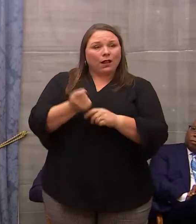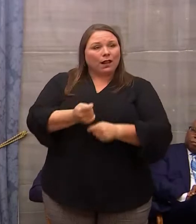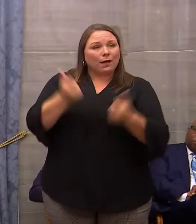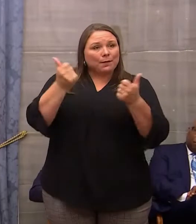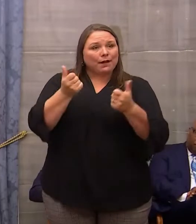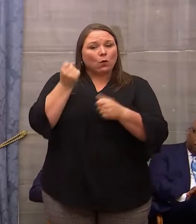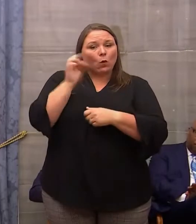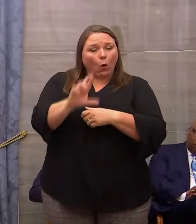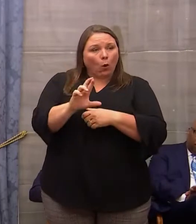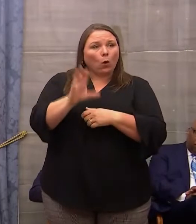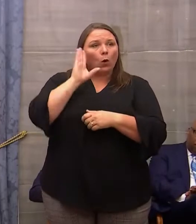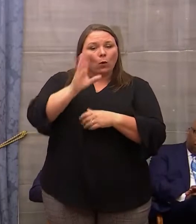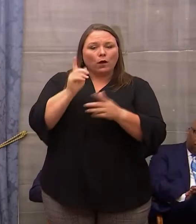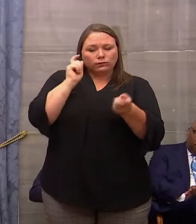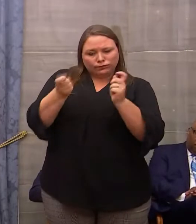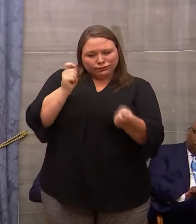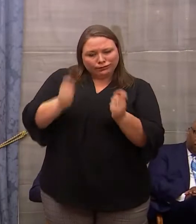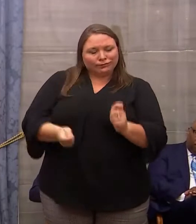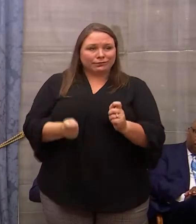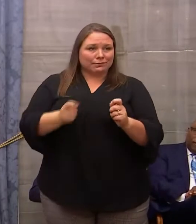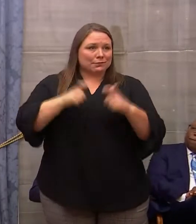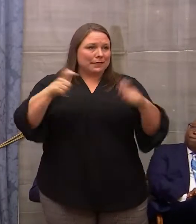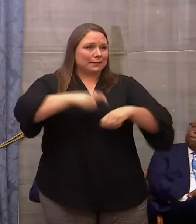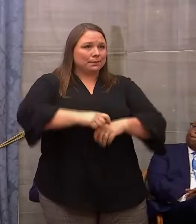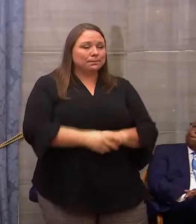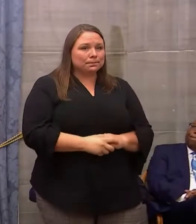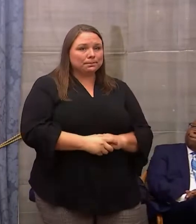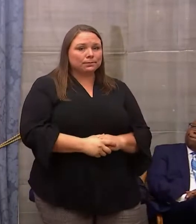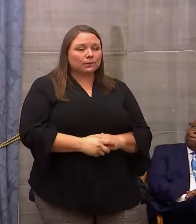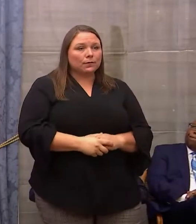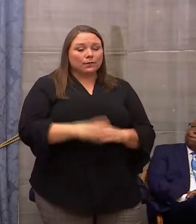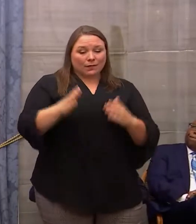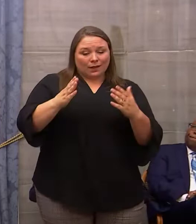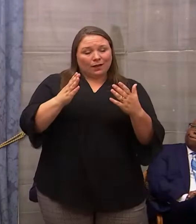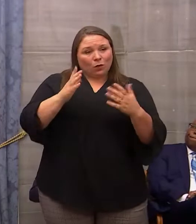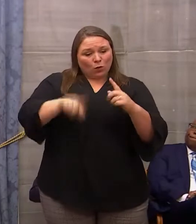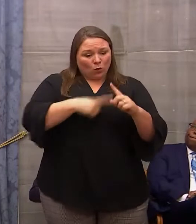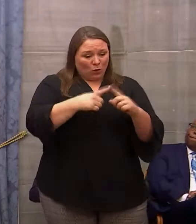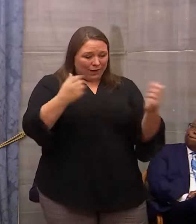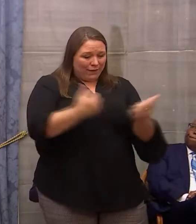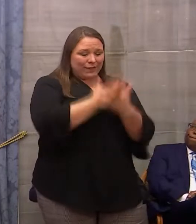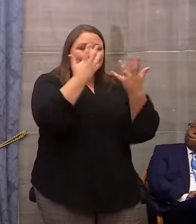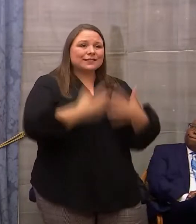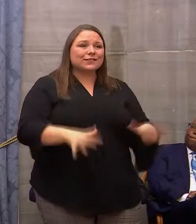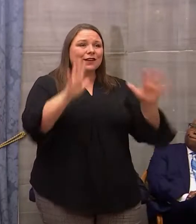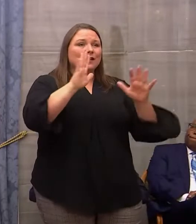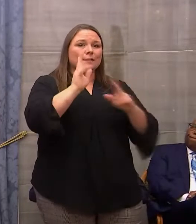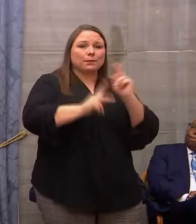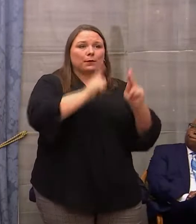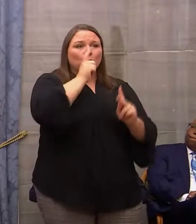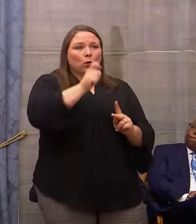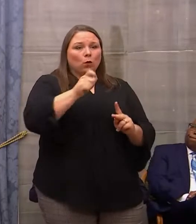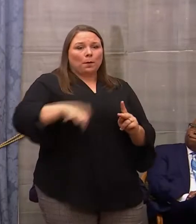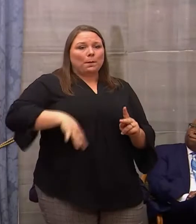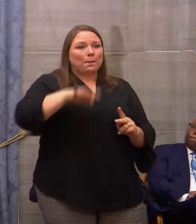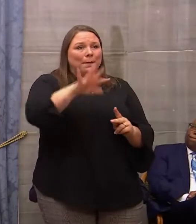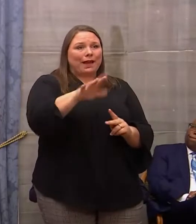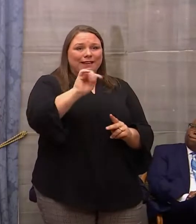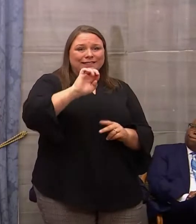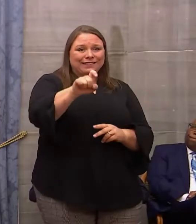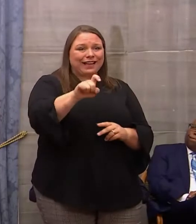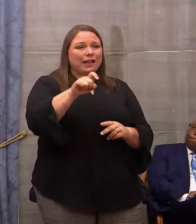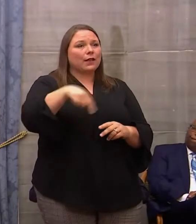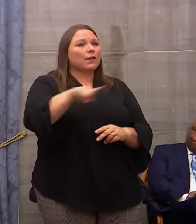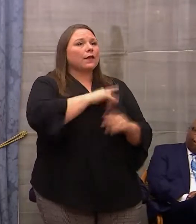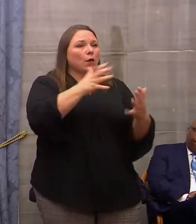eliminate them or we will modify them significantly. At the end of the day, taxpayers expect to pay for programs